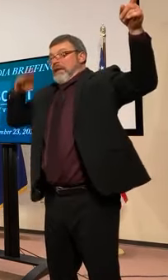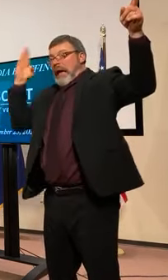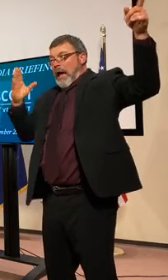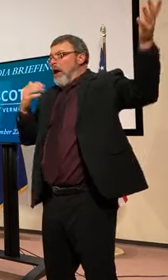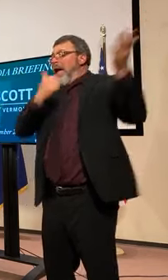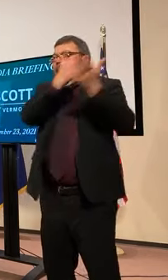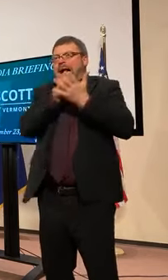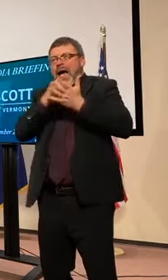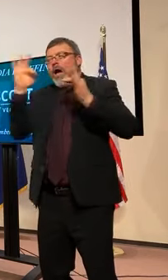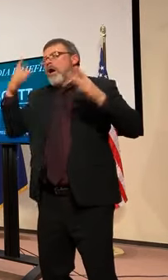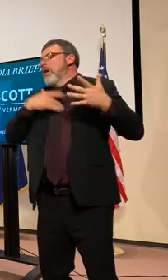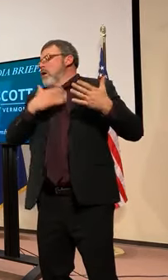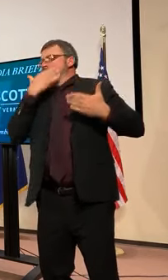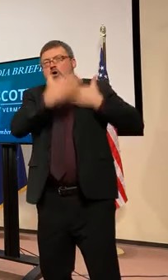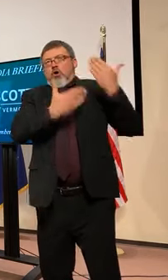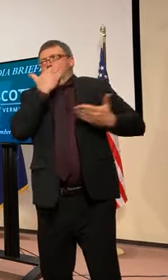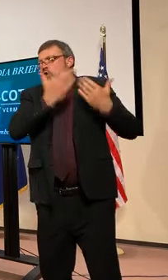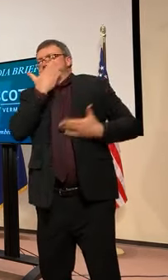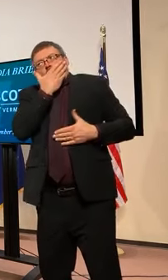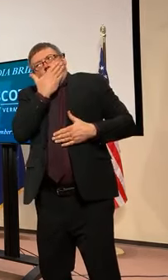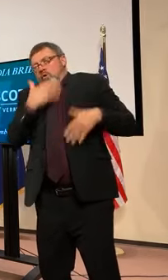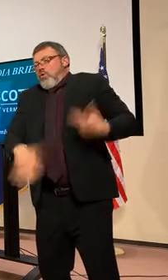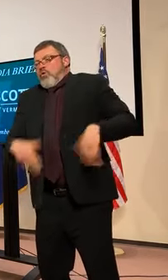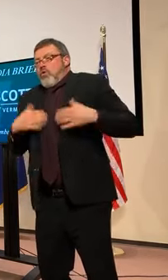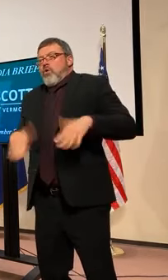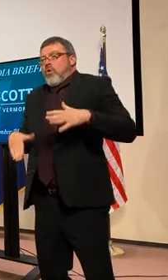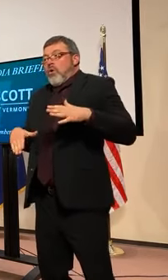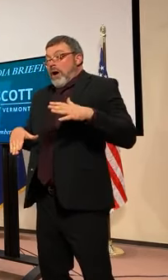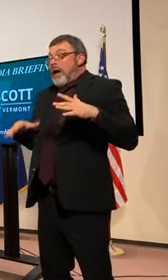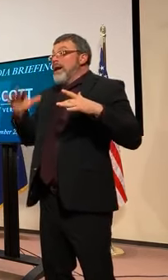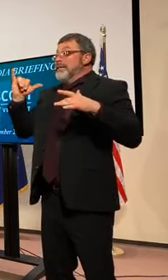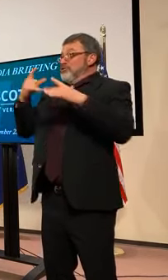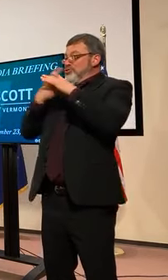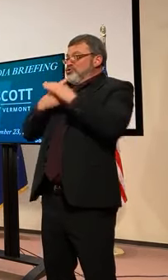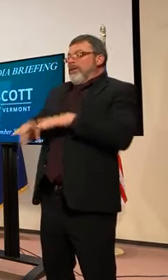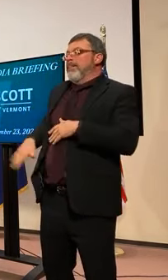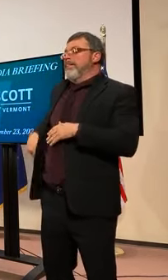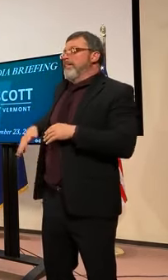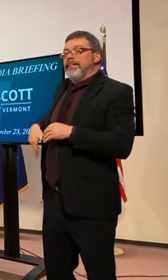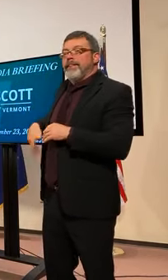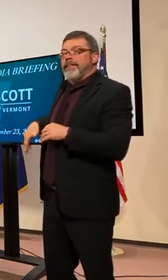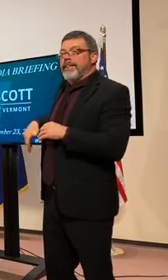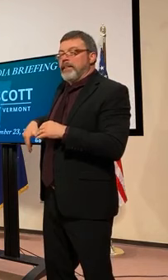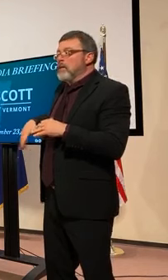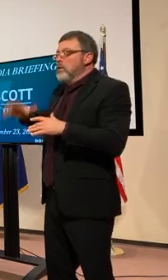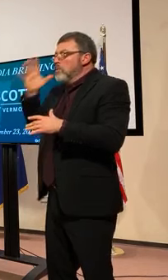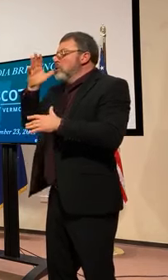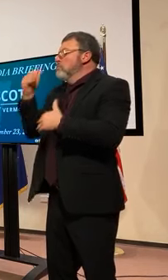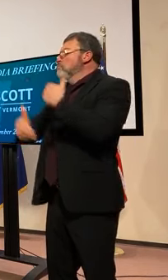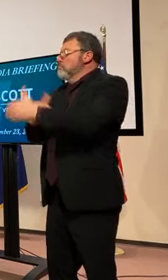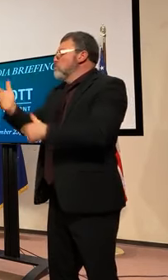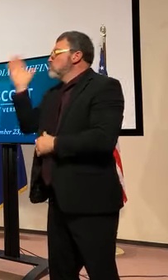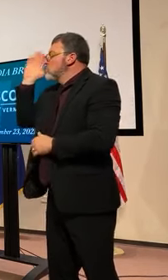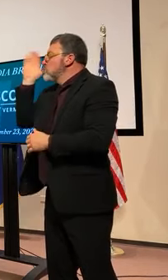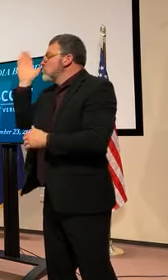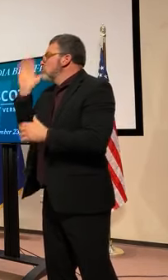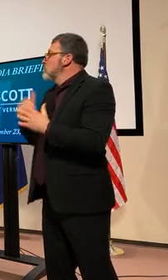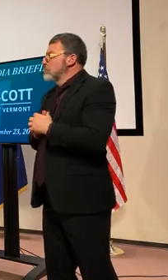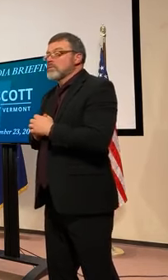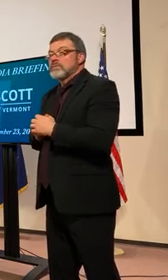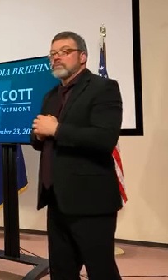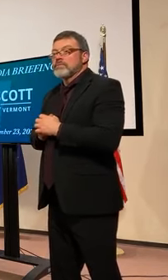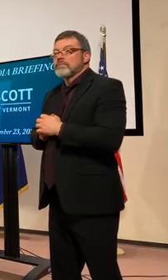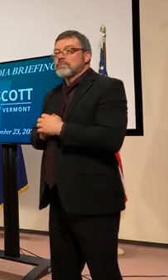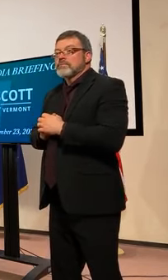that supply chain firming up so that we can move in the direction that we want to move into these rapid tests,